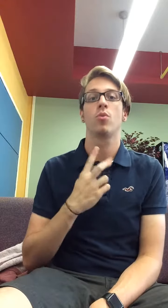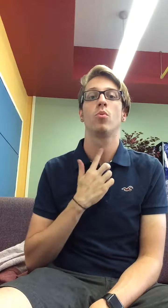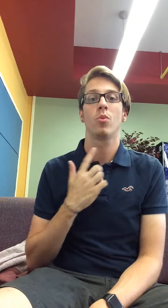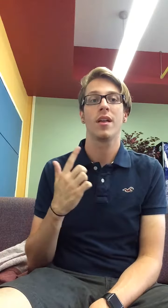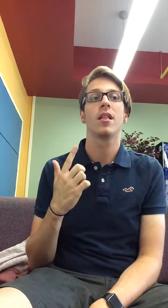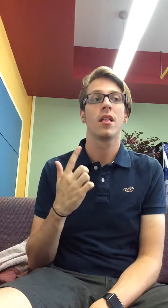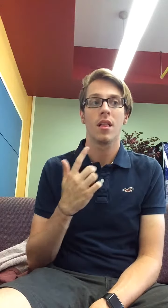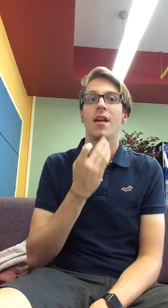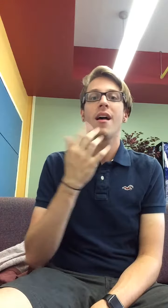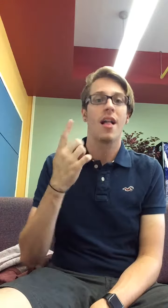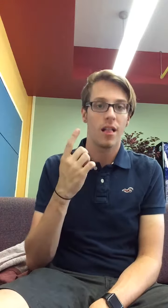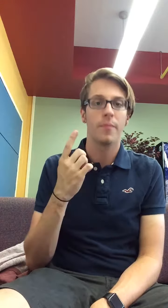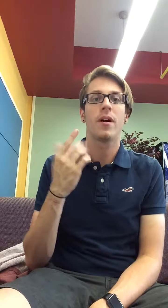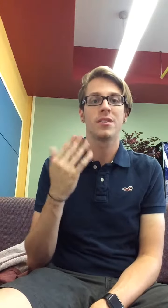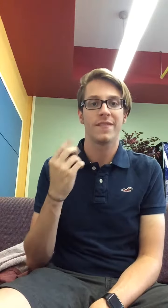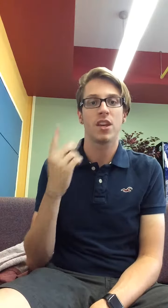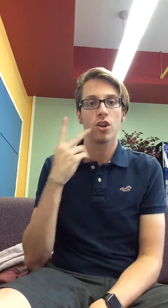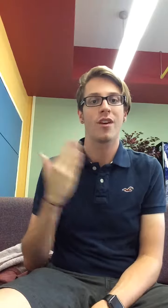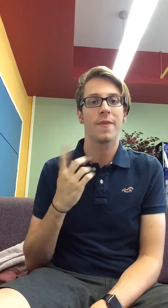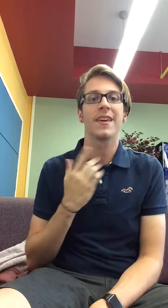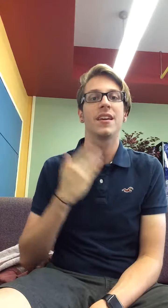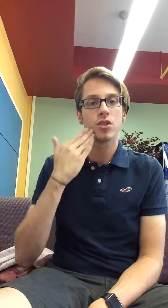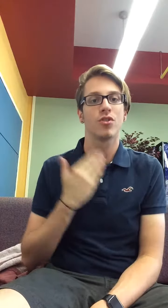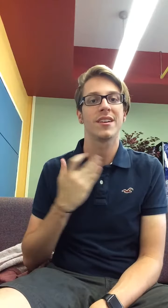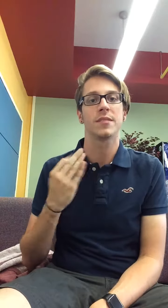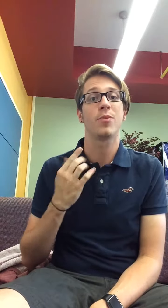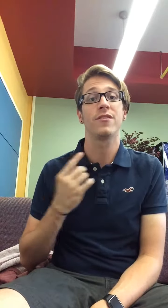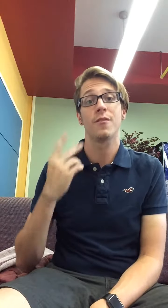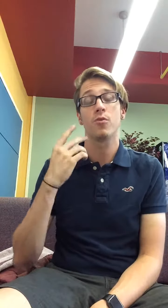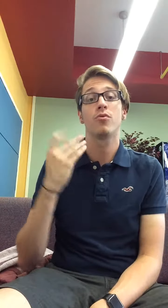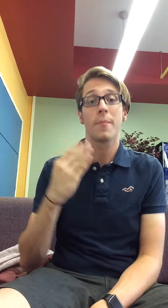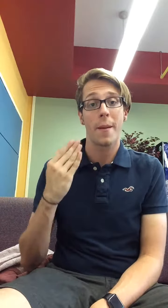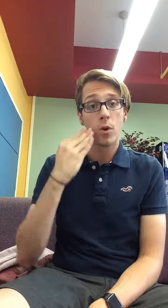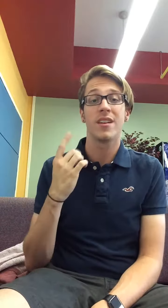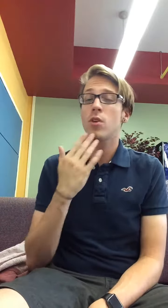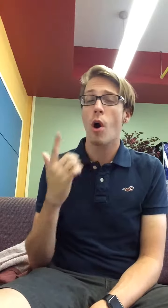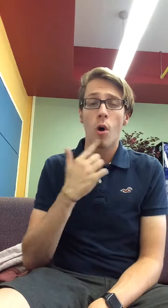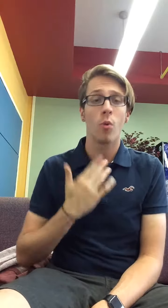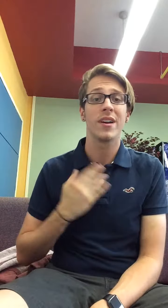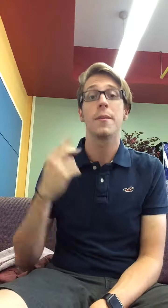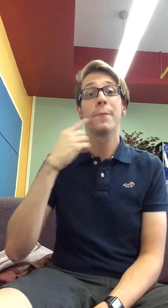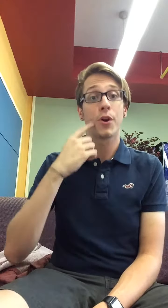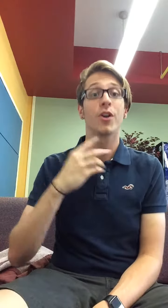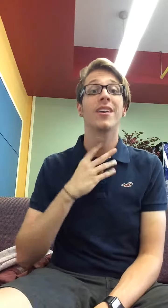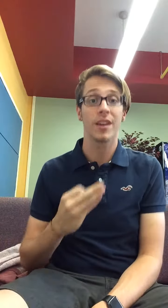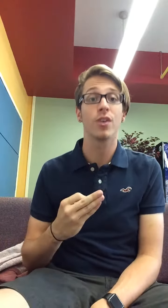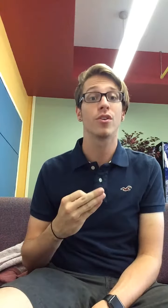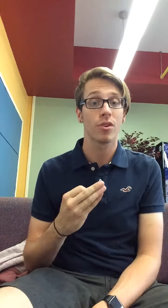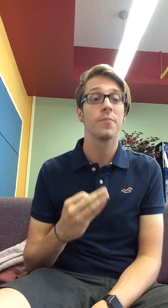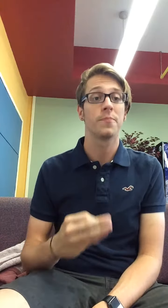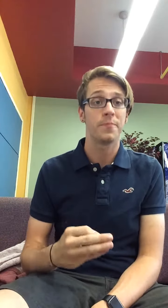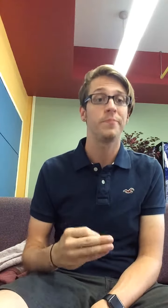help us figure out this interest, but we have to remember that it's always per year. So as we continue on in